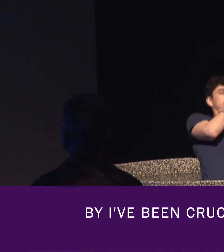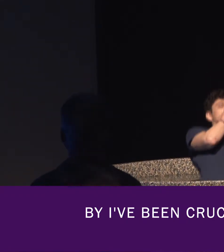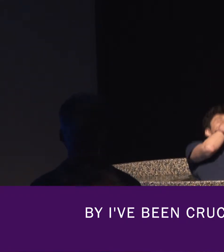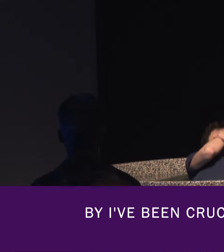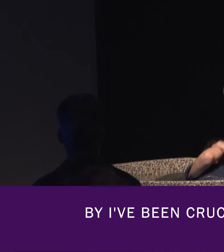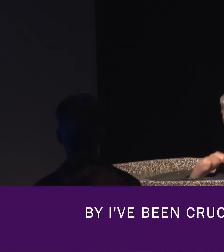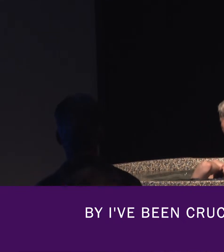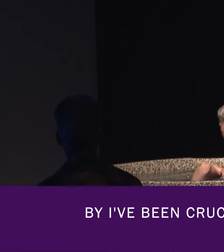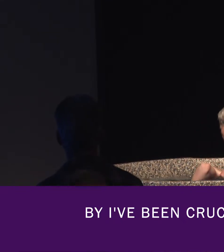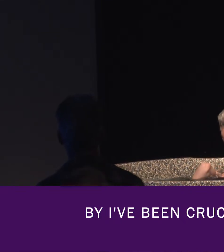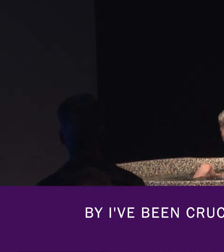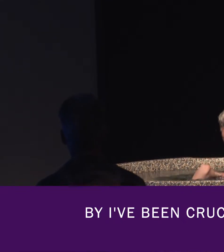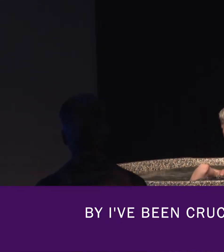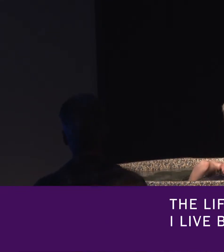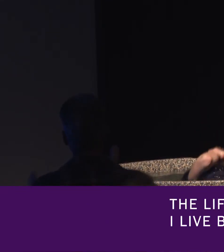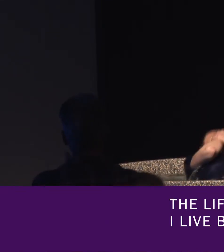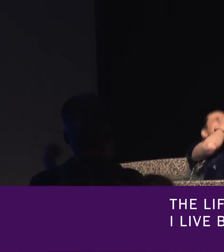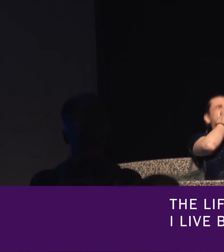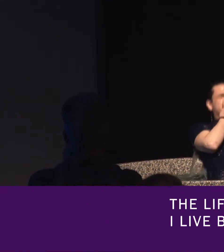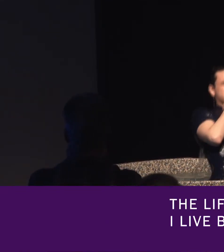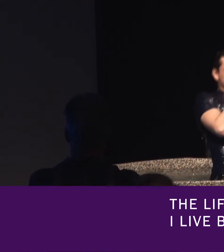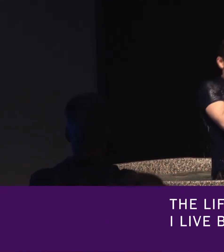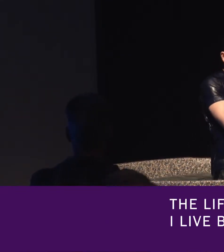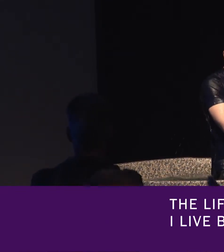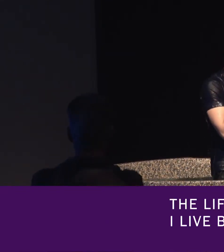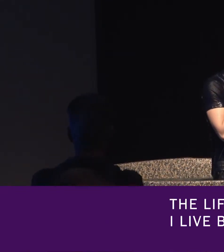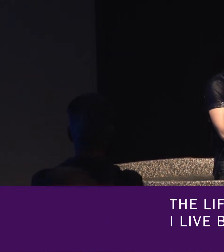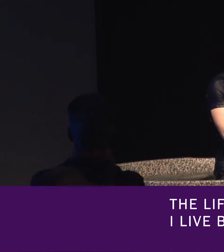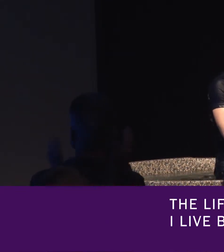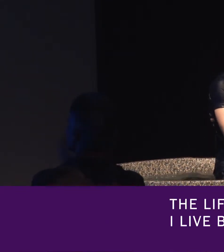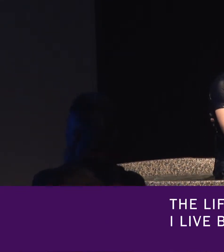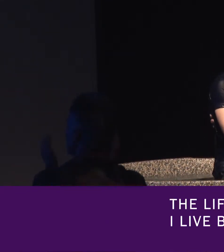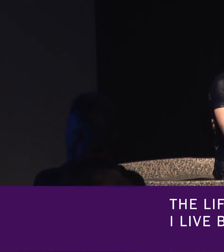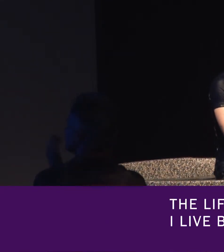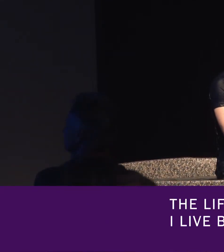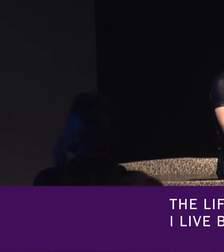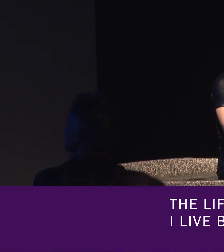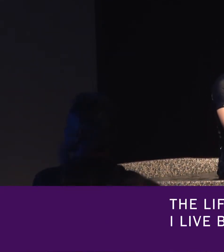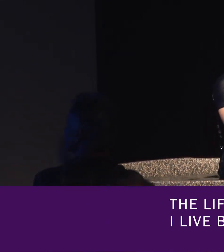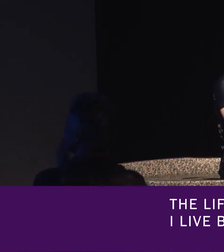crucified with Christ. The life I